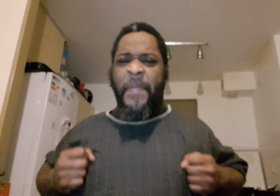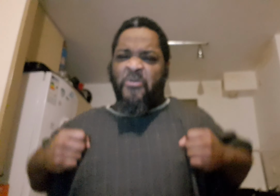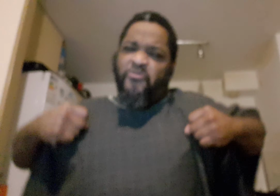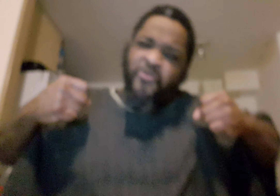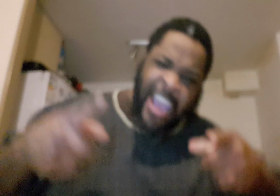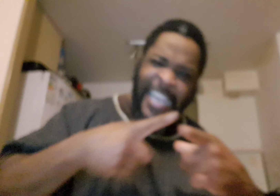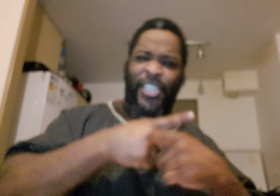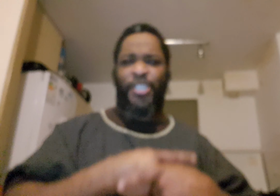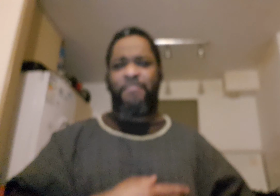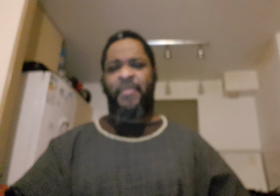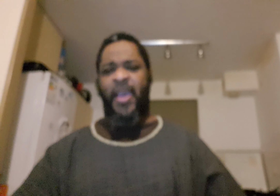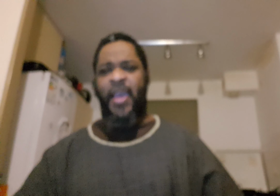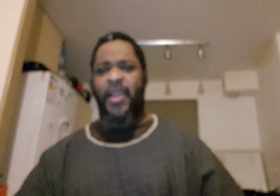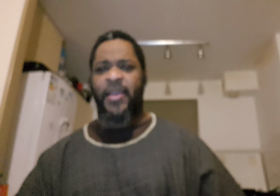be rich, man.